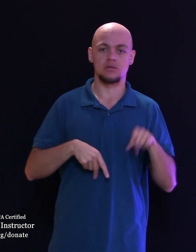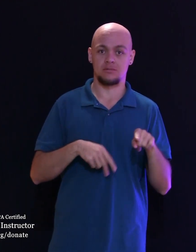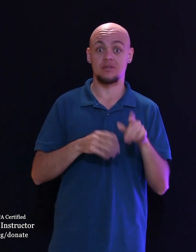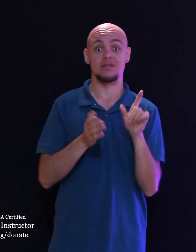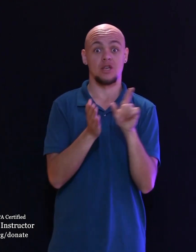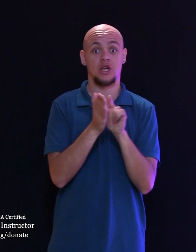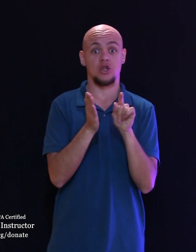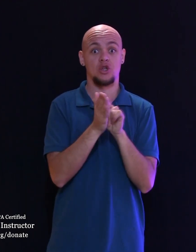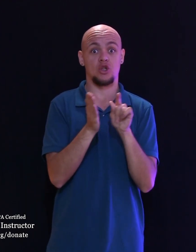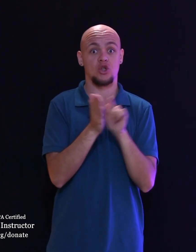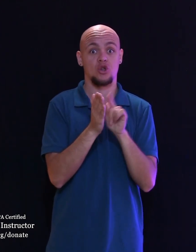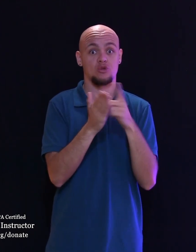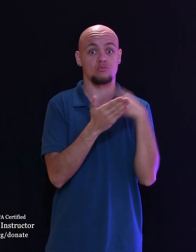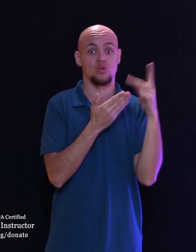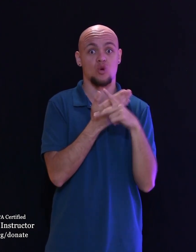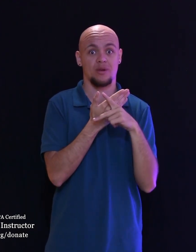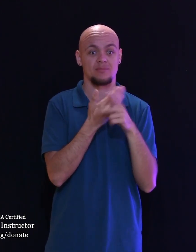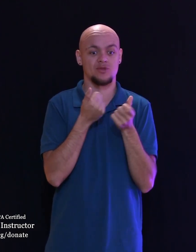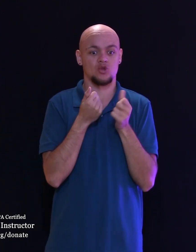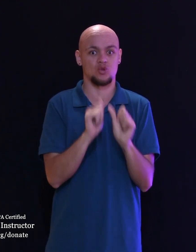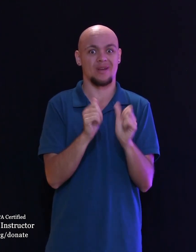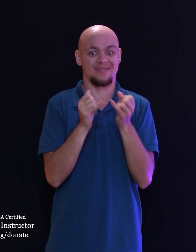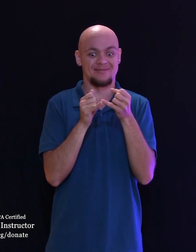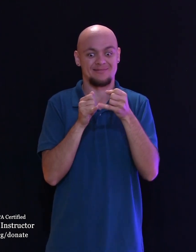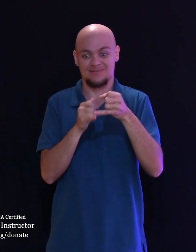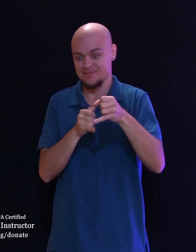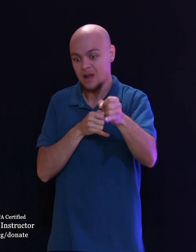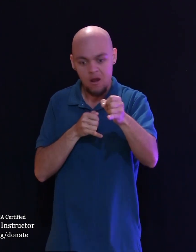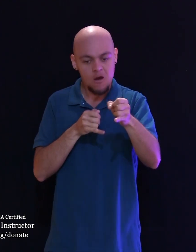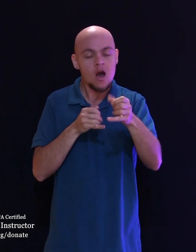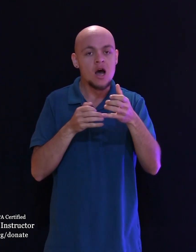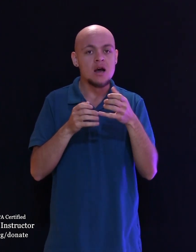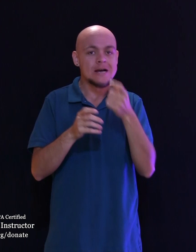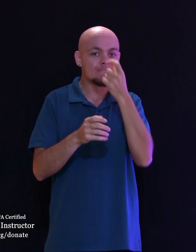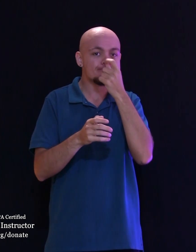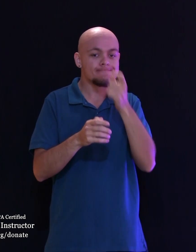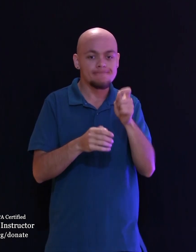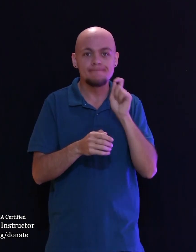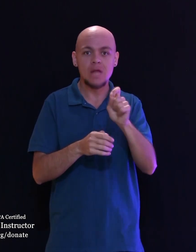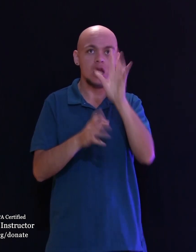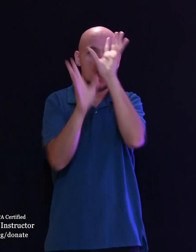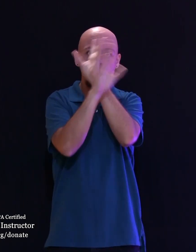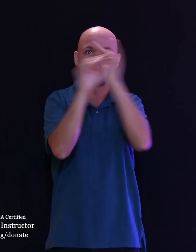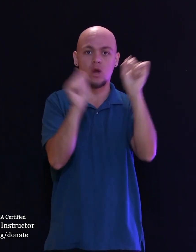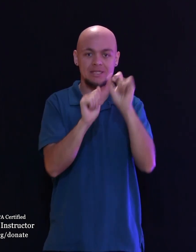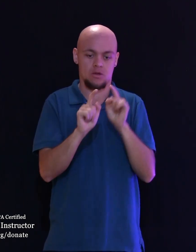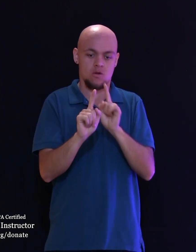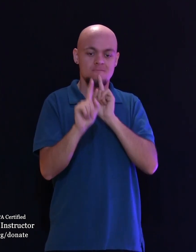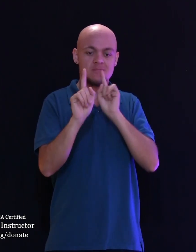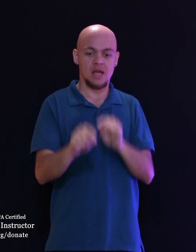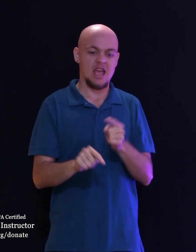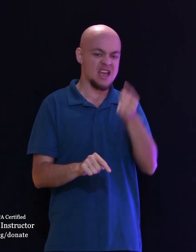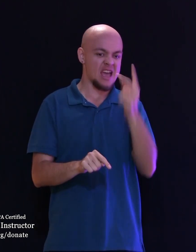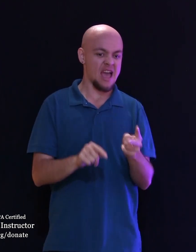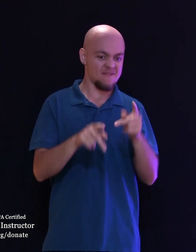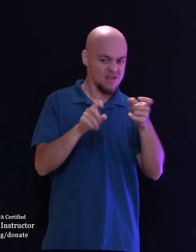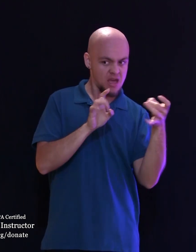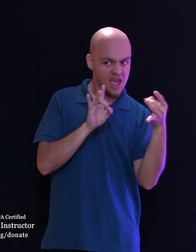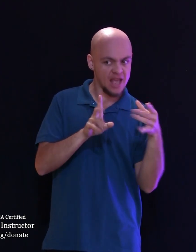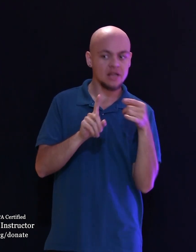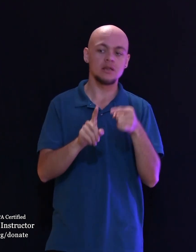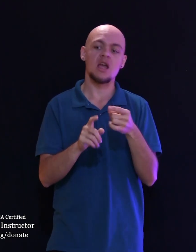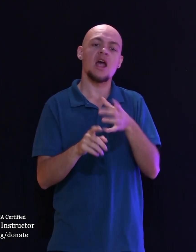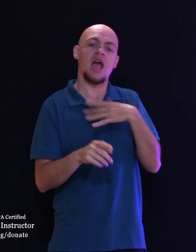our news programs nowadays. Let's see if we can nail the president down on an answer so half the population hates